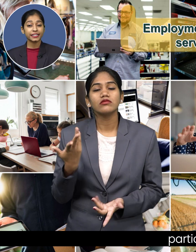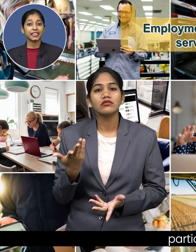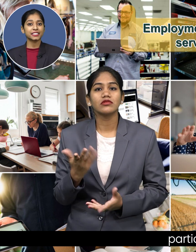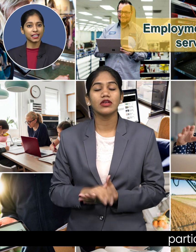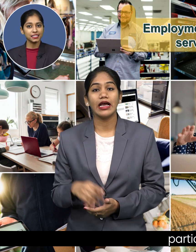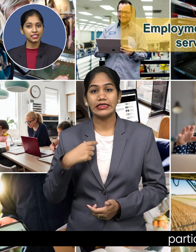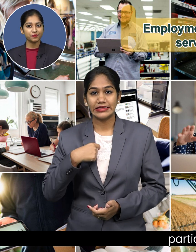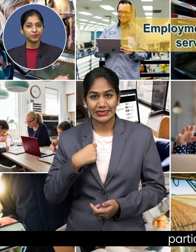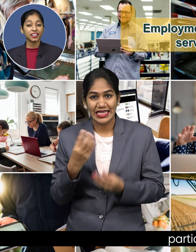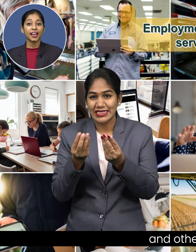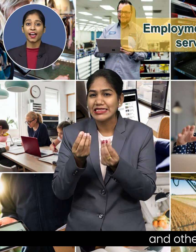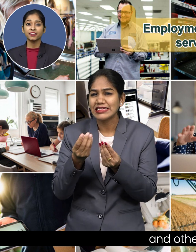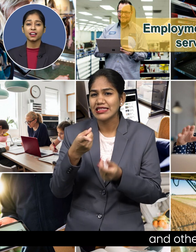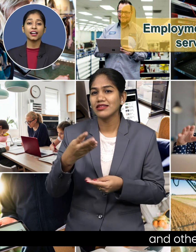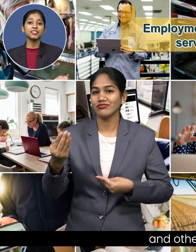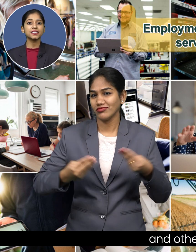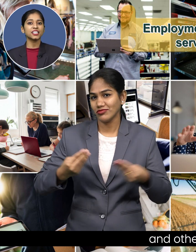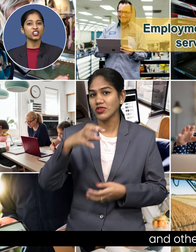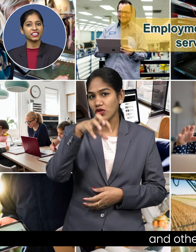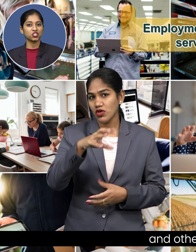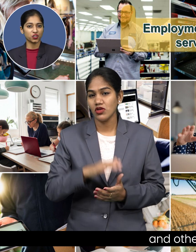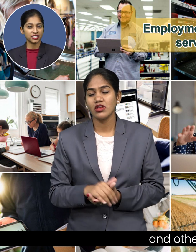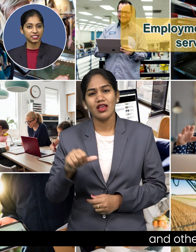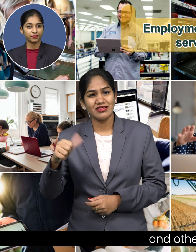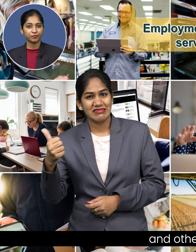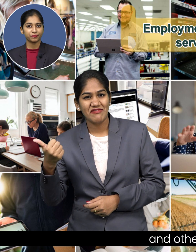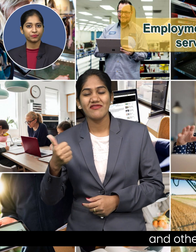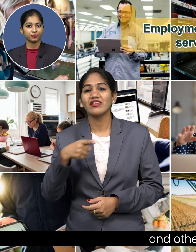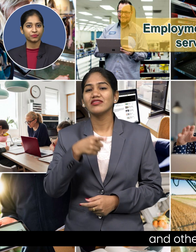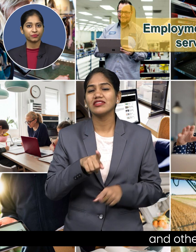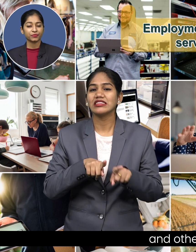particularly textiles and other such industries,